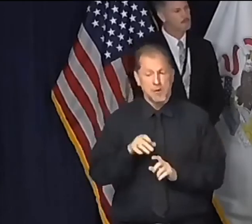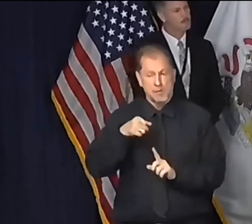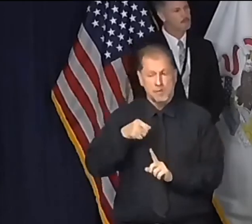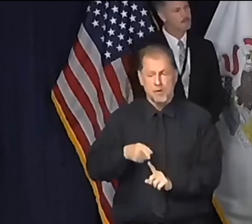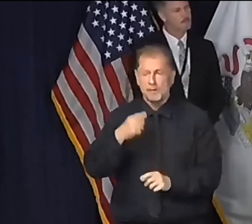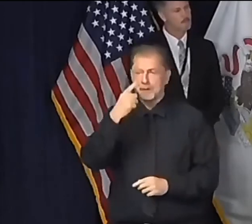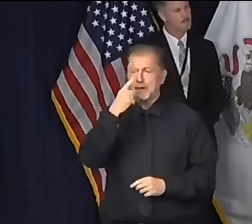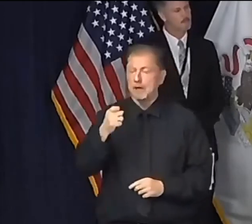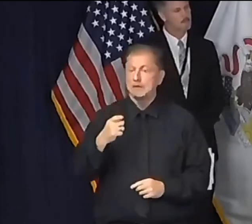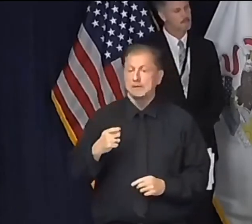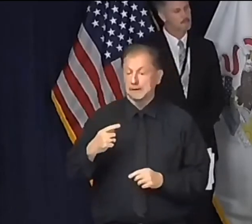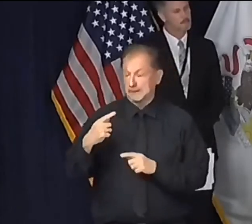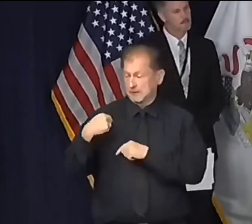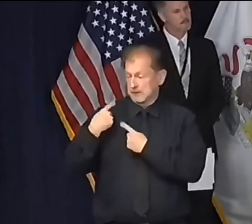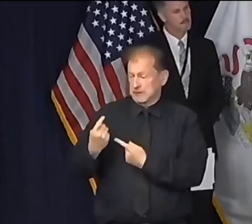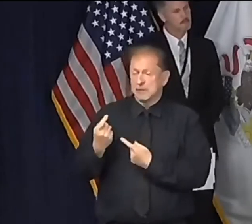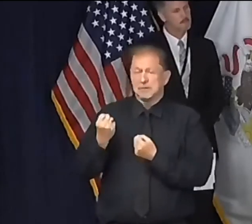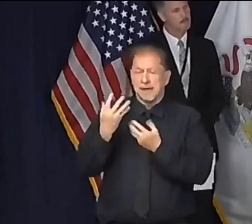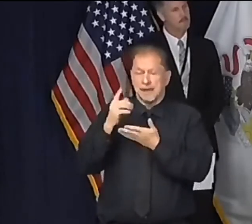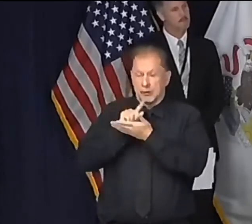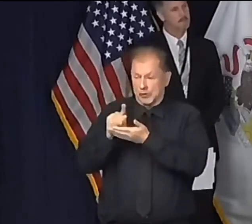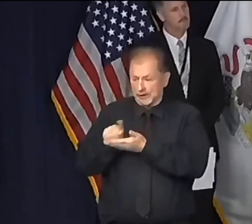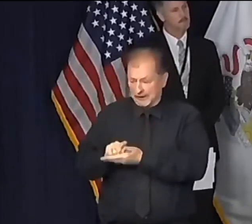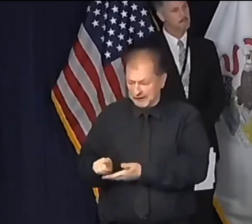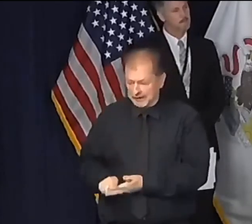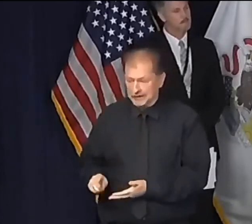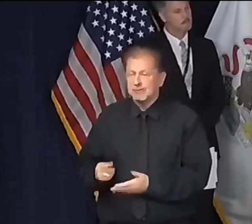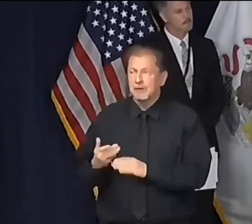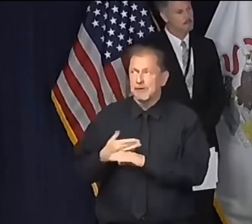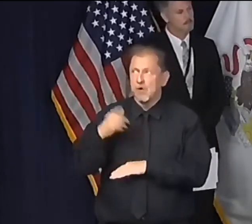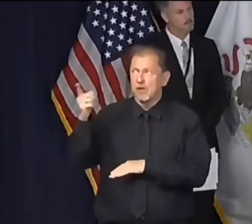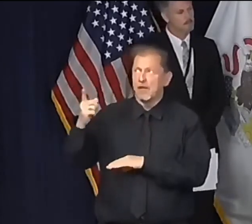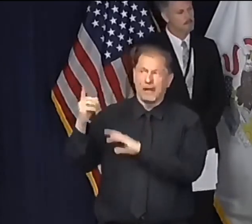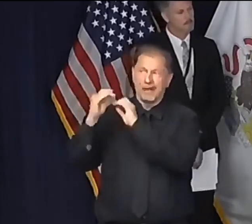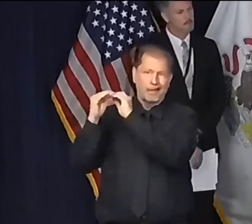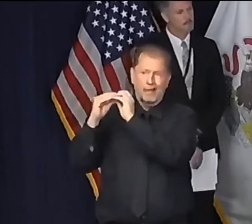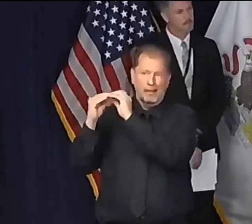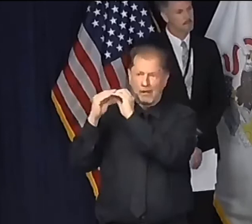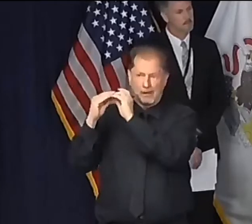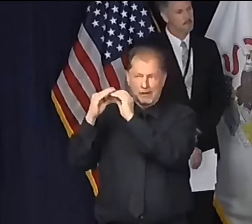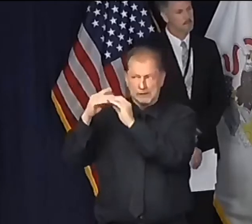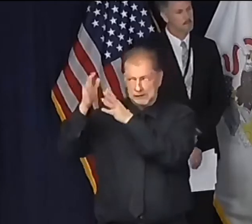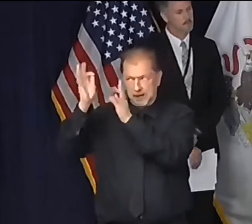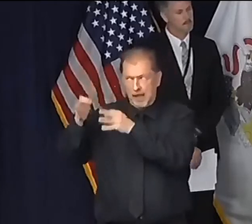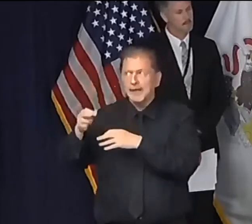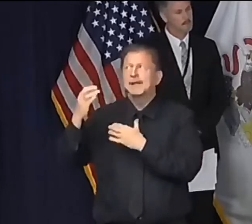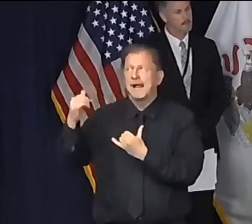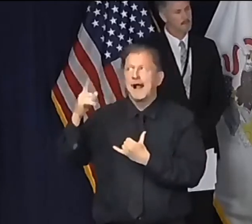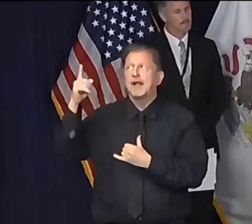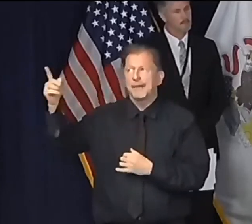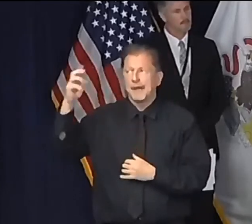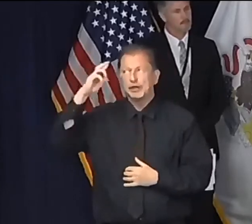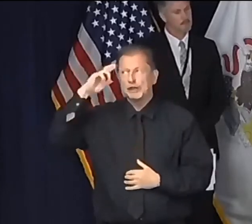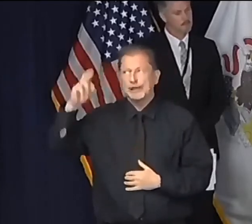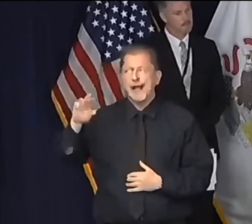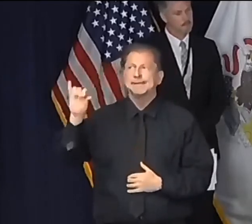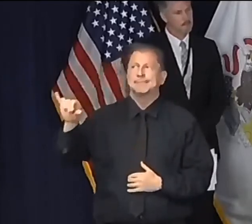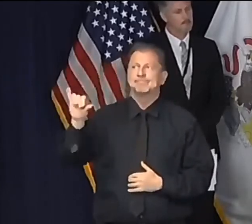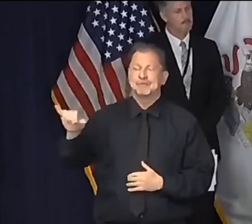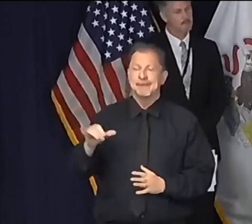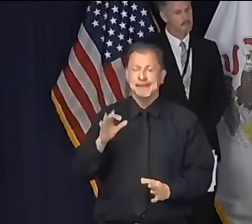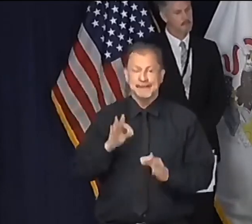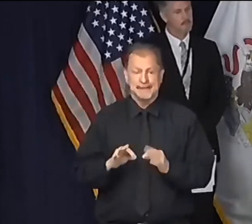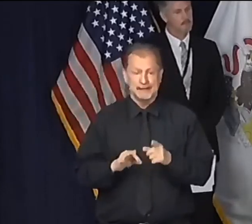taken weeks and weeks for a determination to be made, and the CDC is acknowledging it now, that if you've